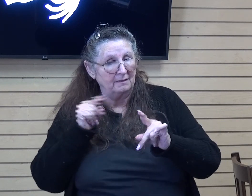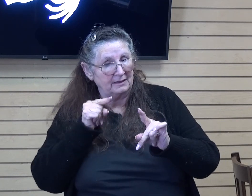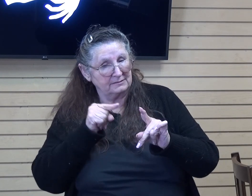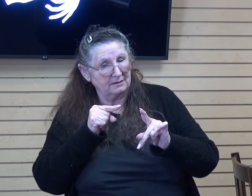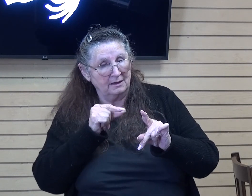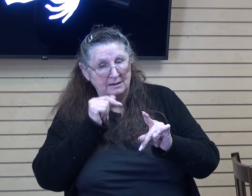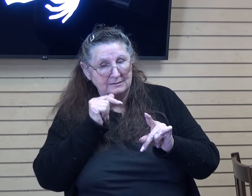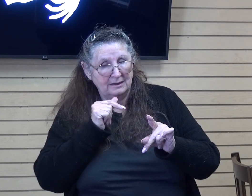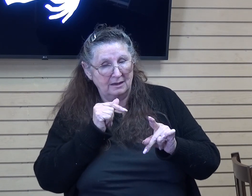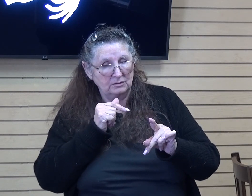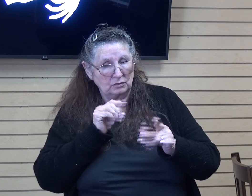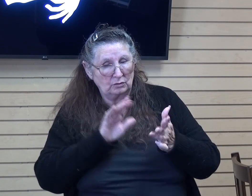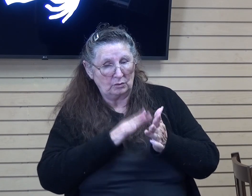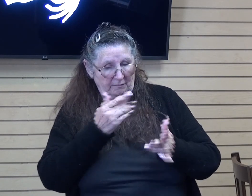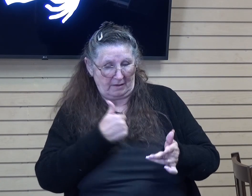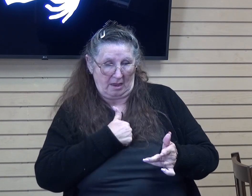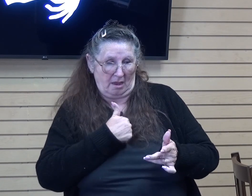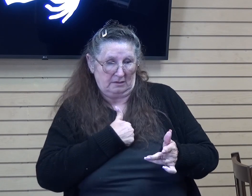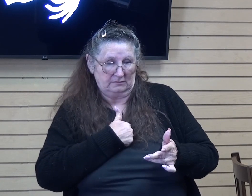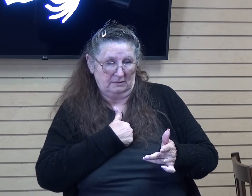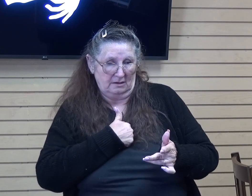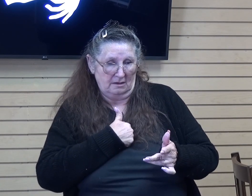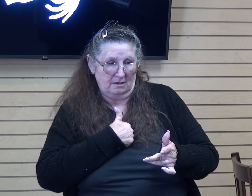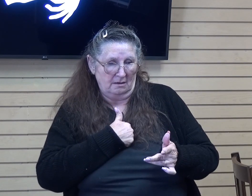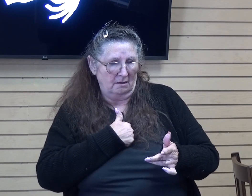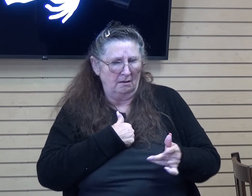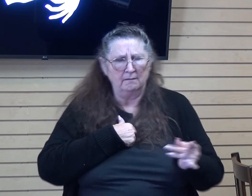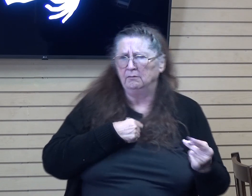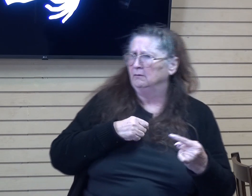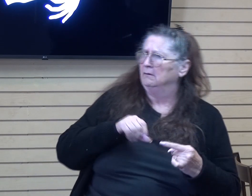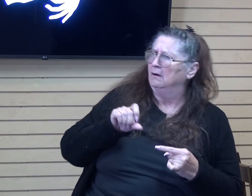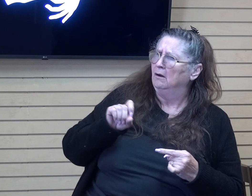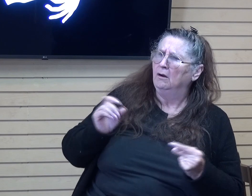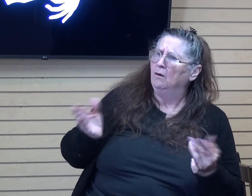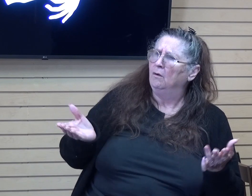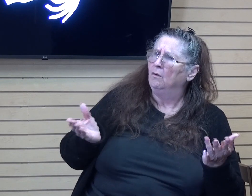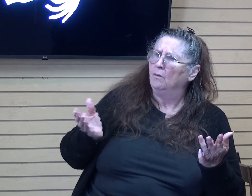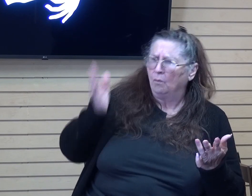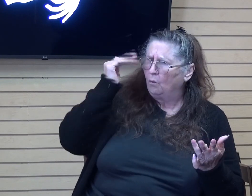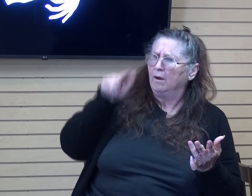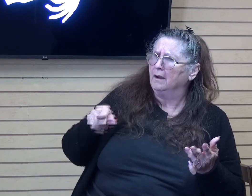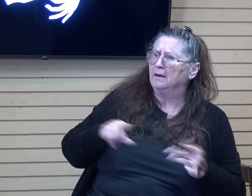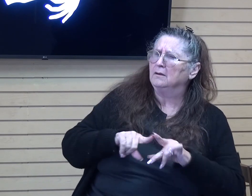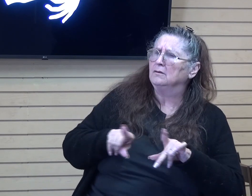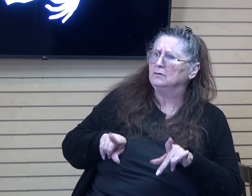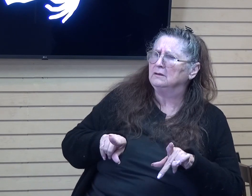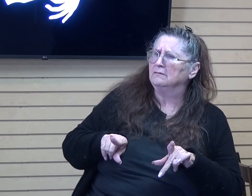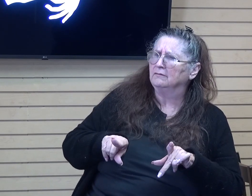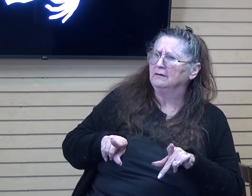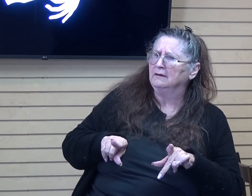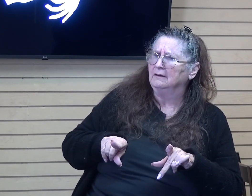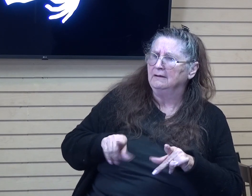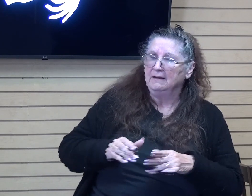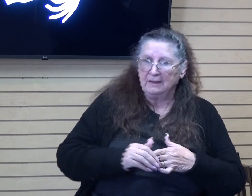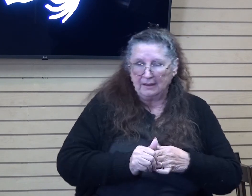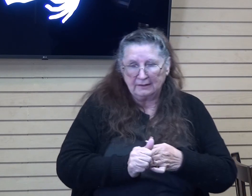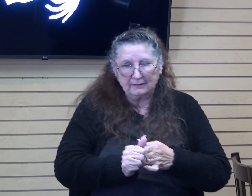good, no, but to make them ask, what's different about them? And, and then kind of lead to, who's the God they